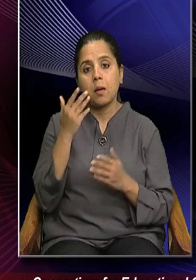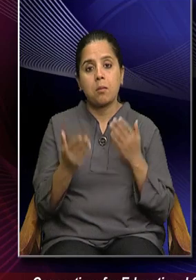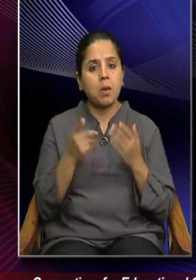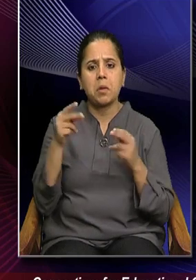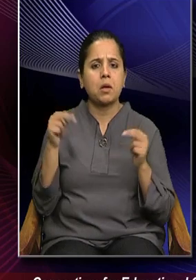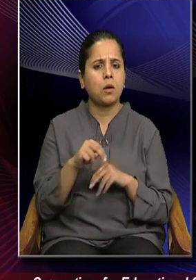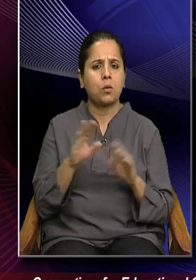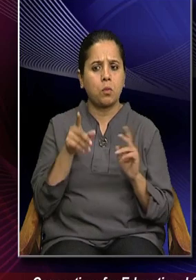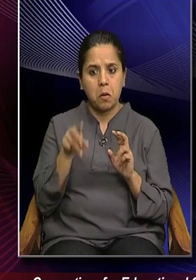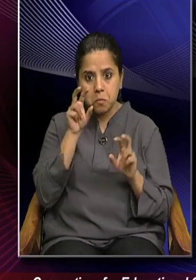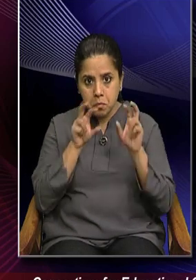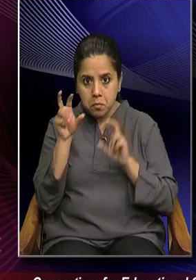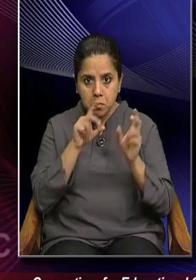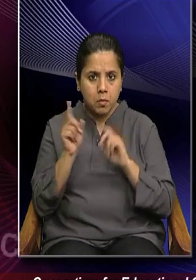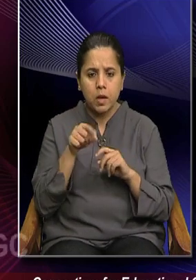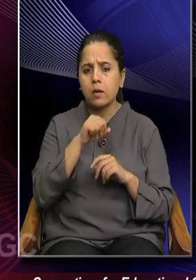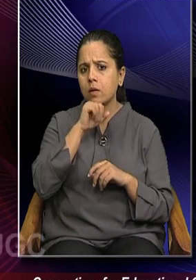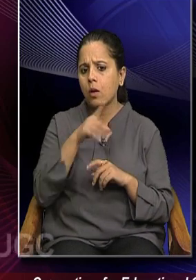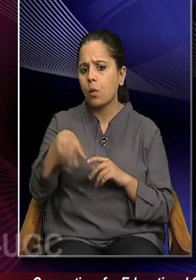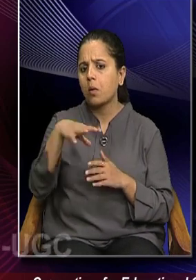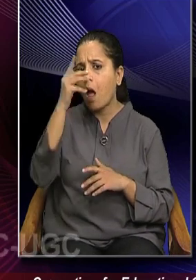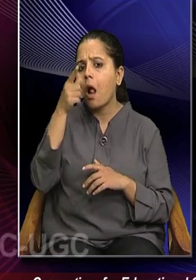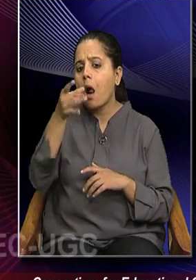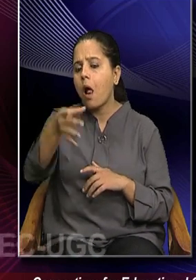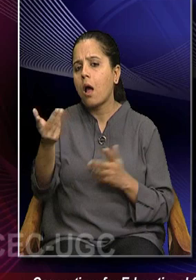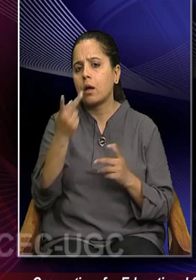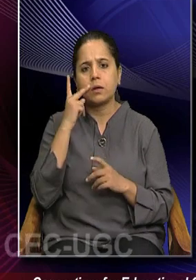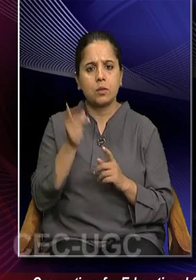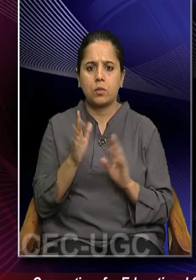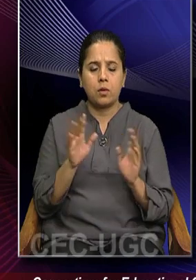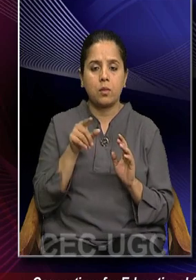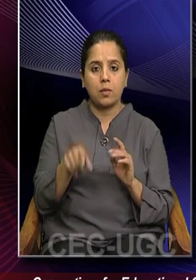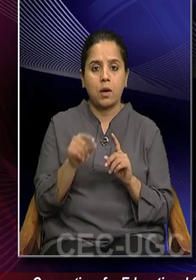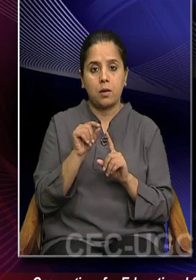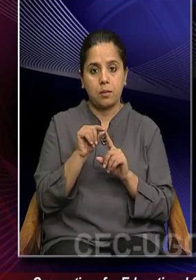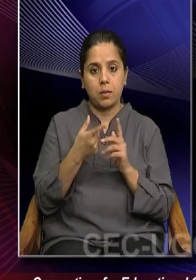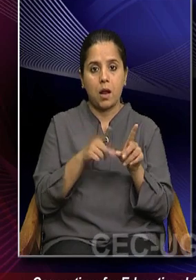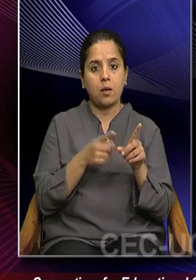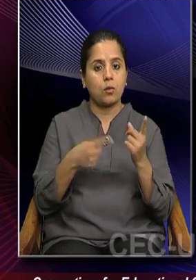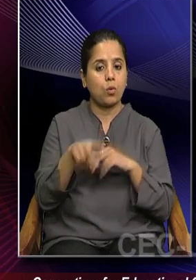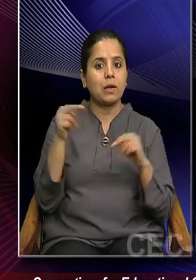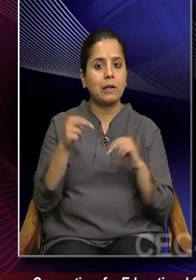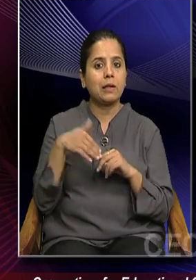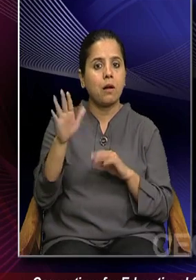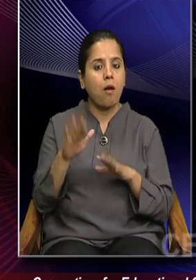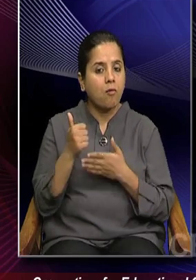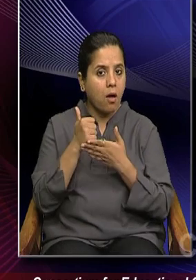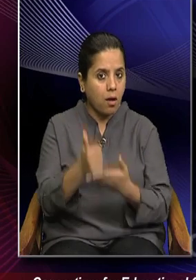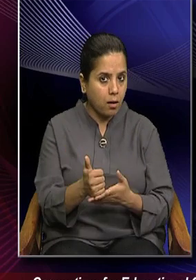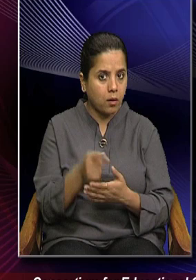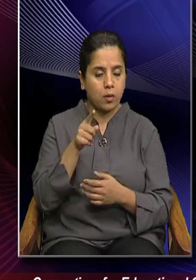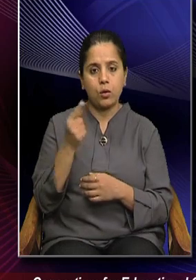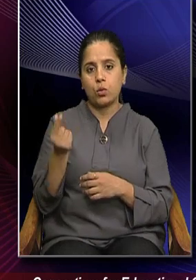need to supervise the younger learners. The primary level students often need help using